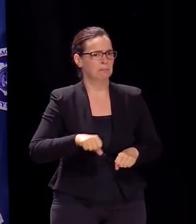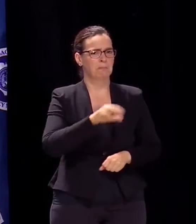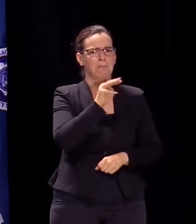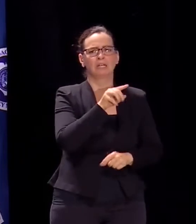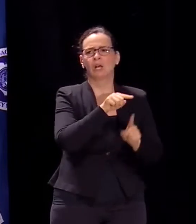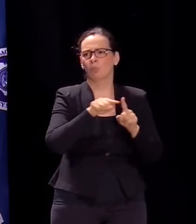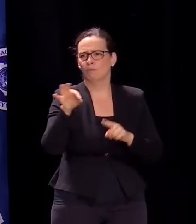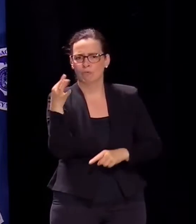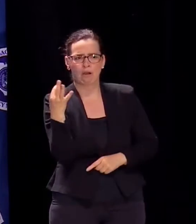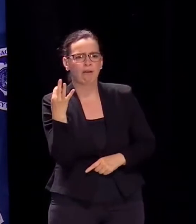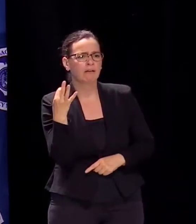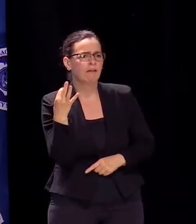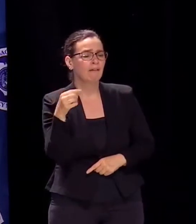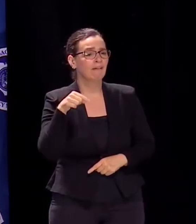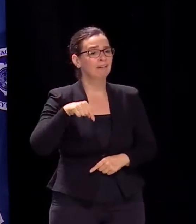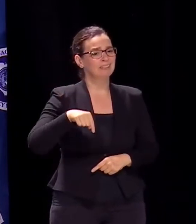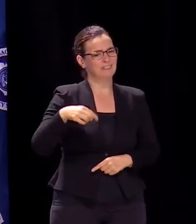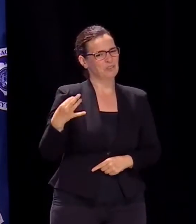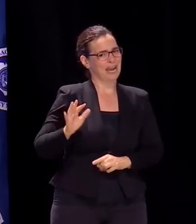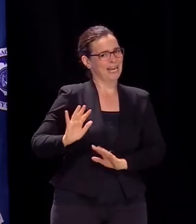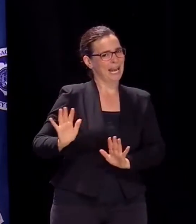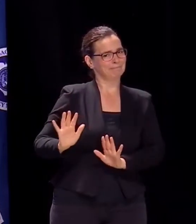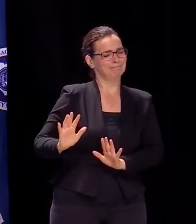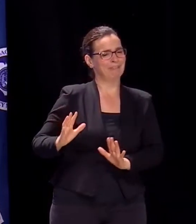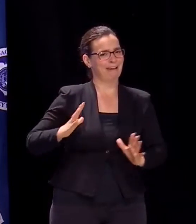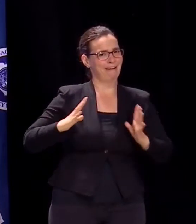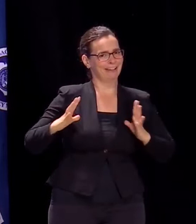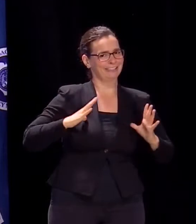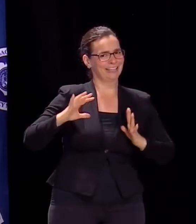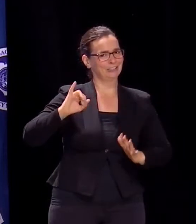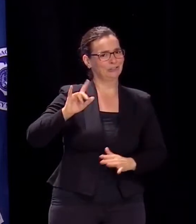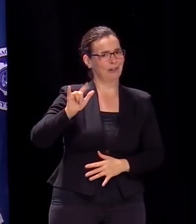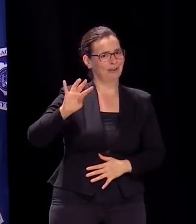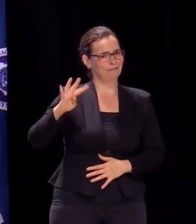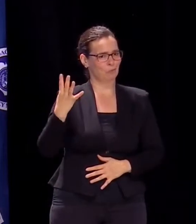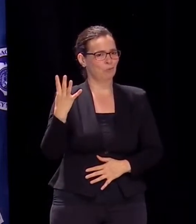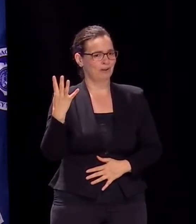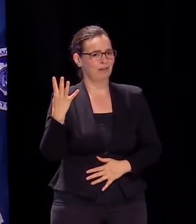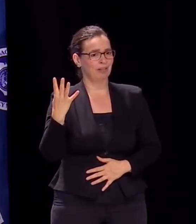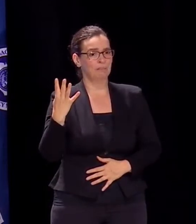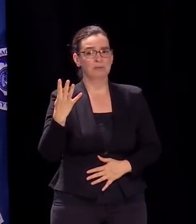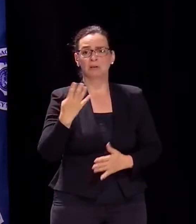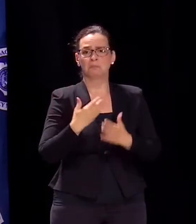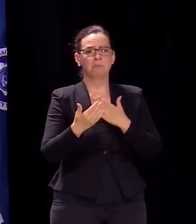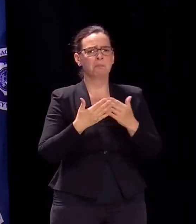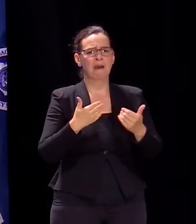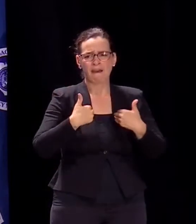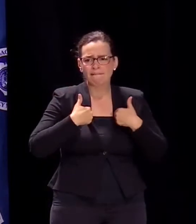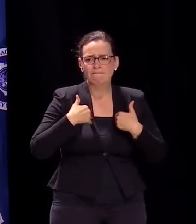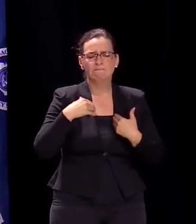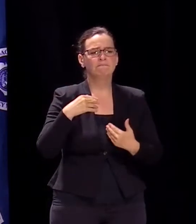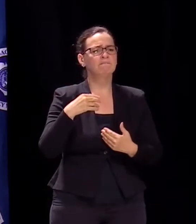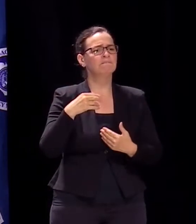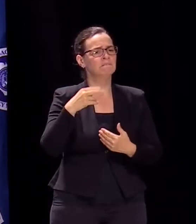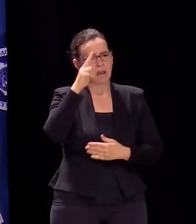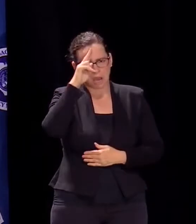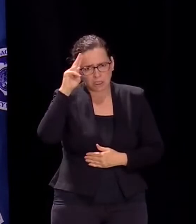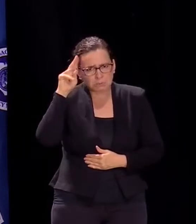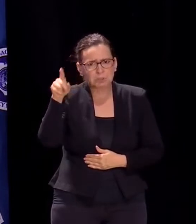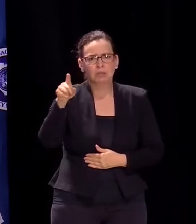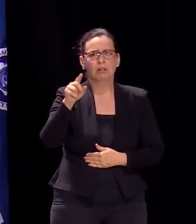the Syracuse Community Health Center, certainly through physician offices, urgent care sites, and or potentially if